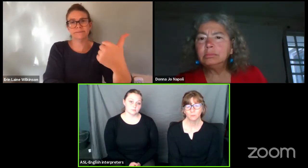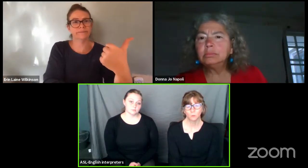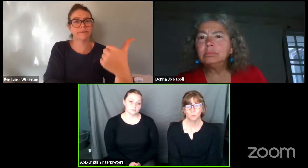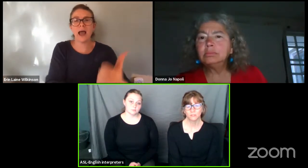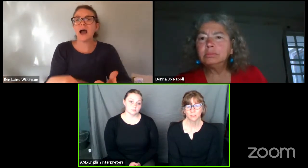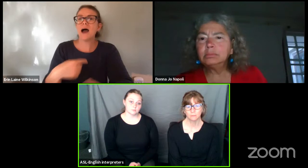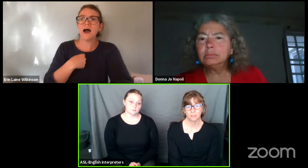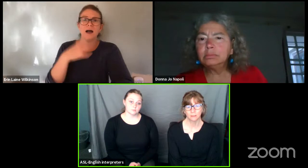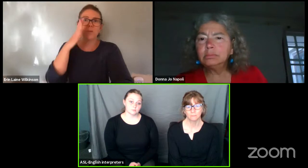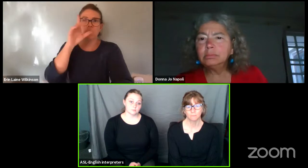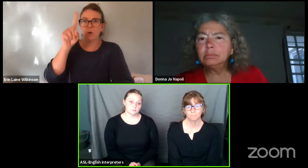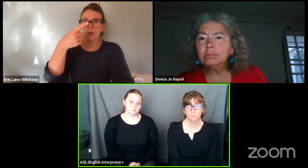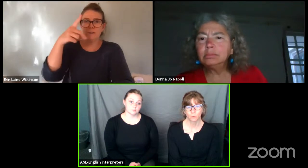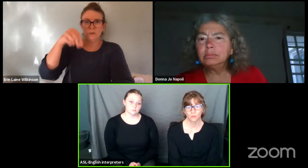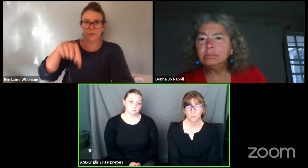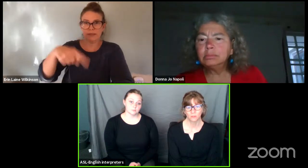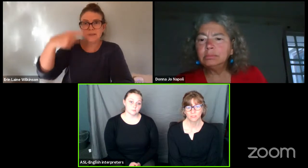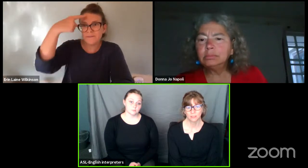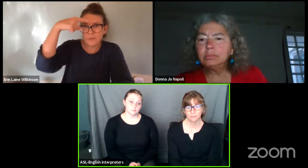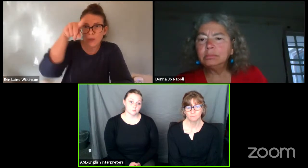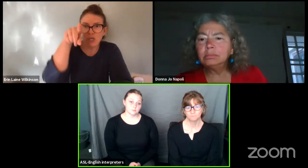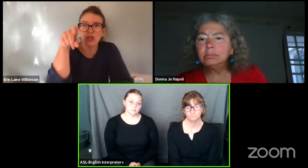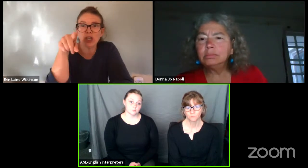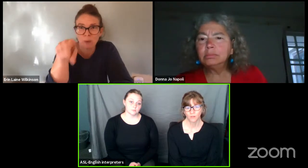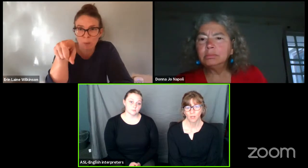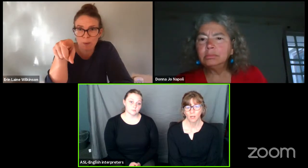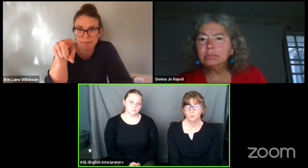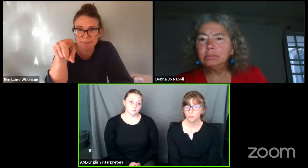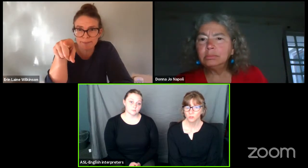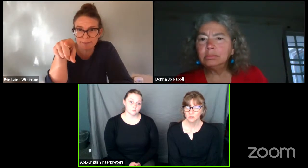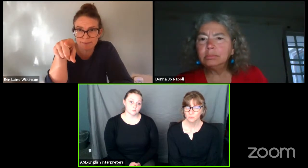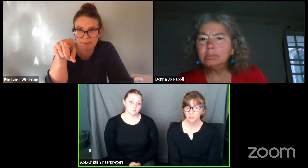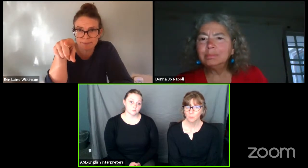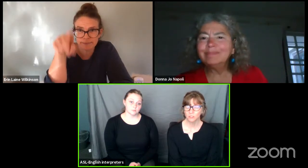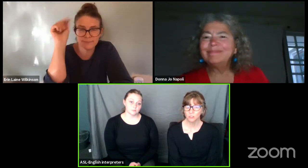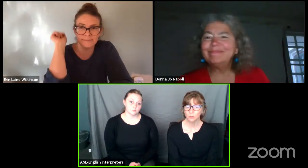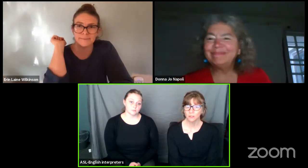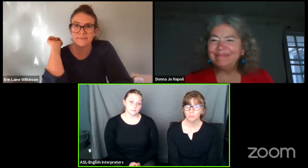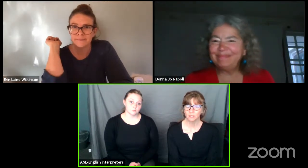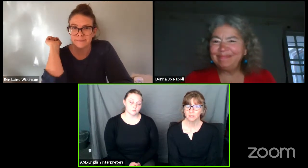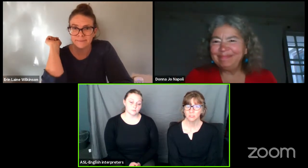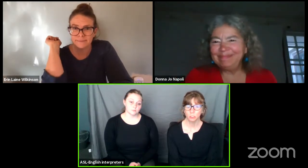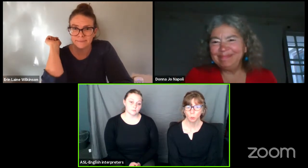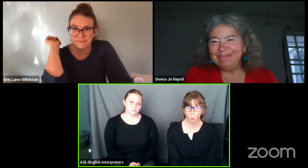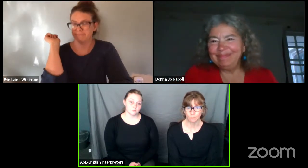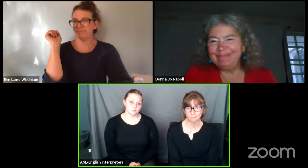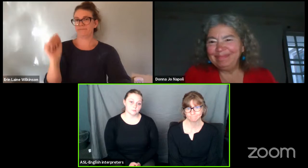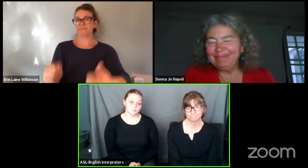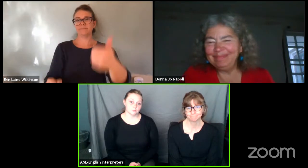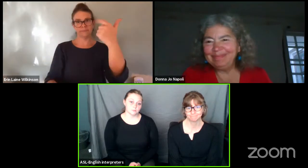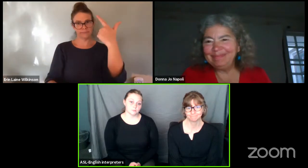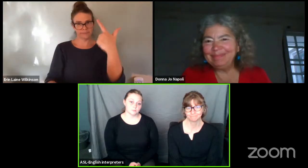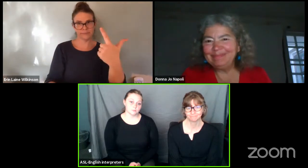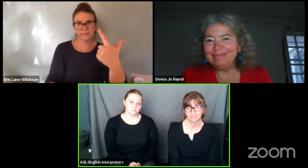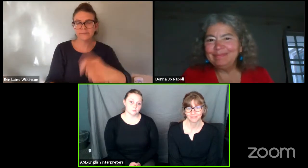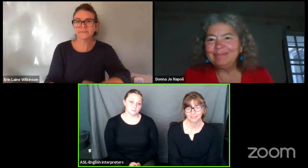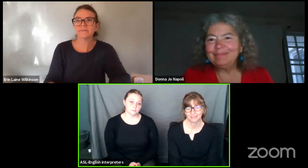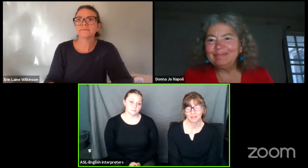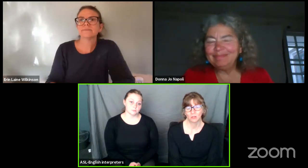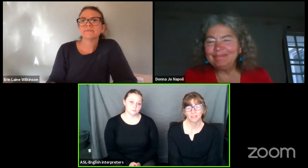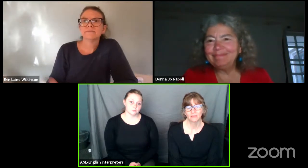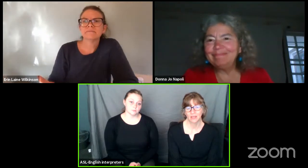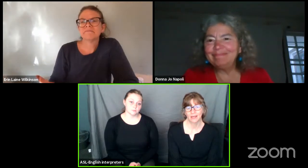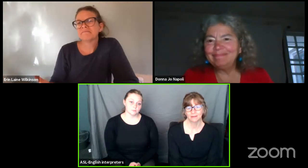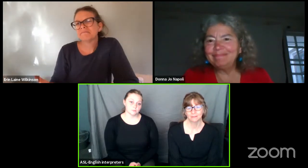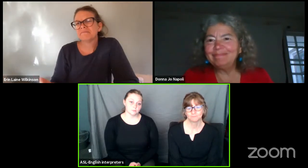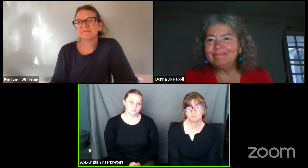deaf people will say to me, well, they'll say, I'll do this, but I'm only doing it because it's you.